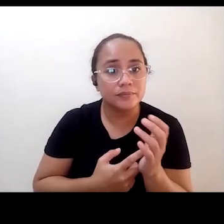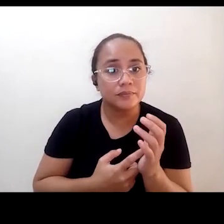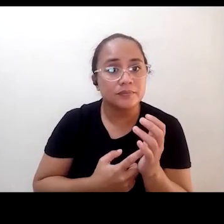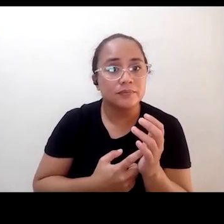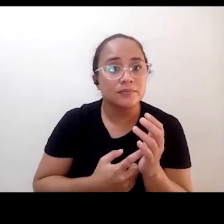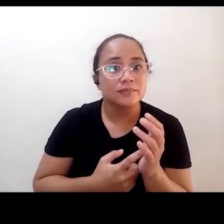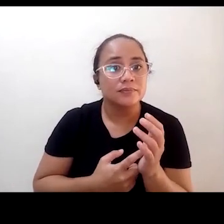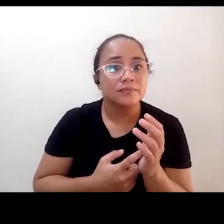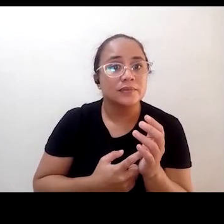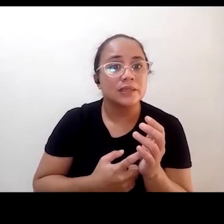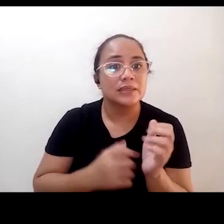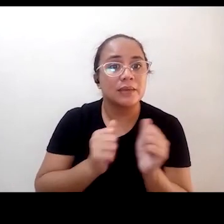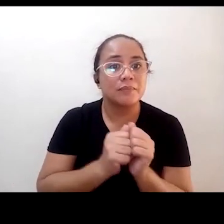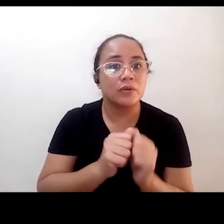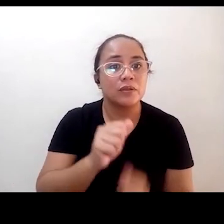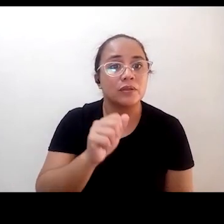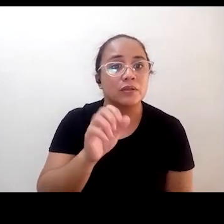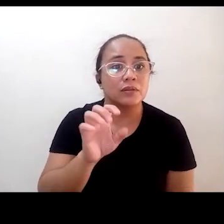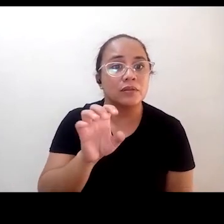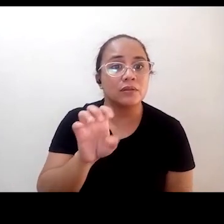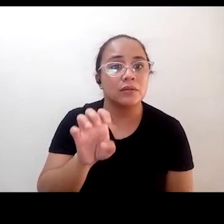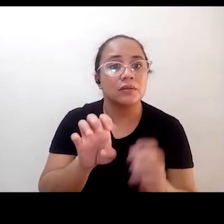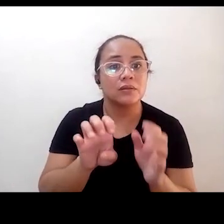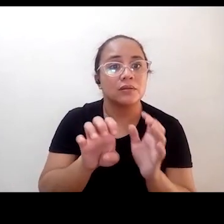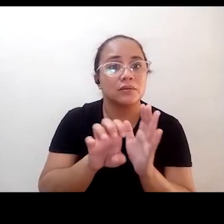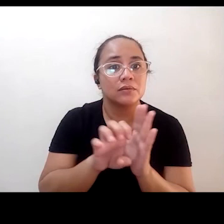with the example.